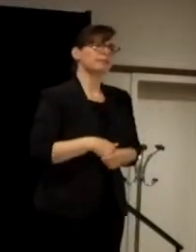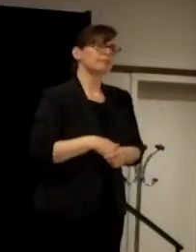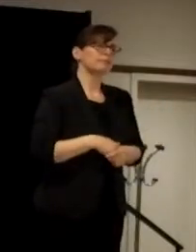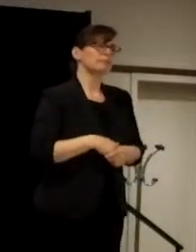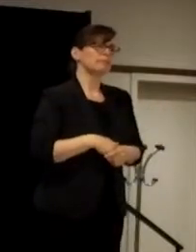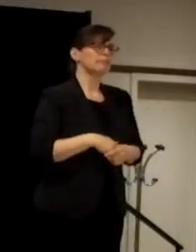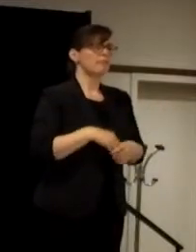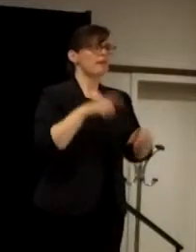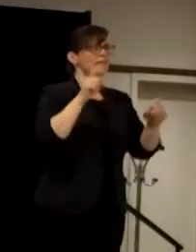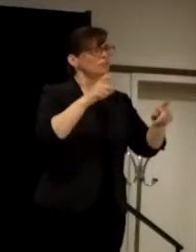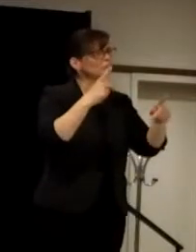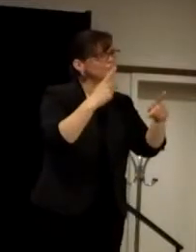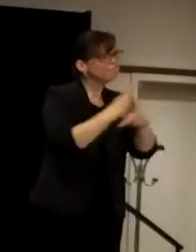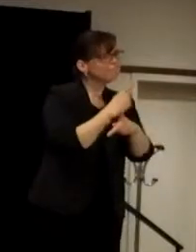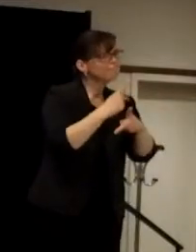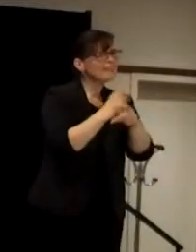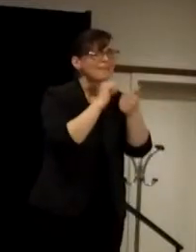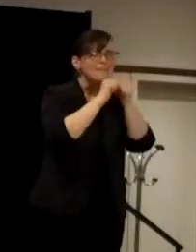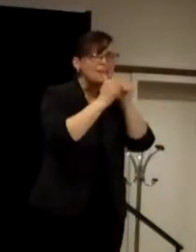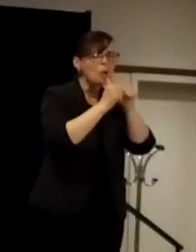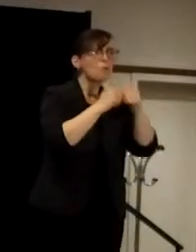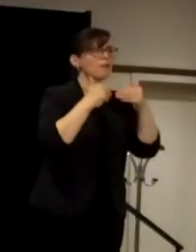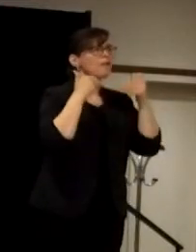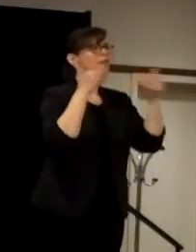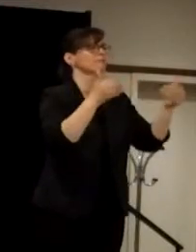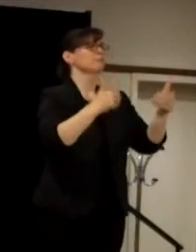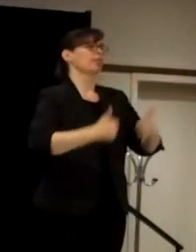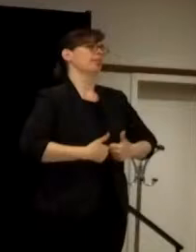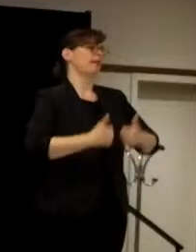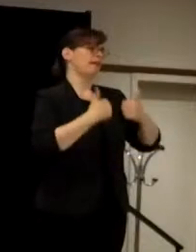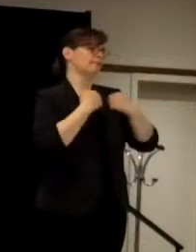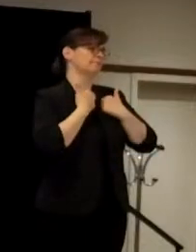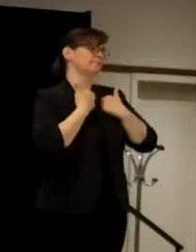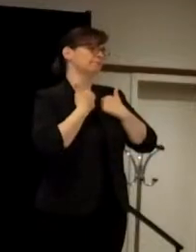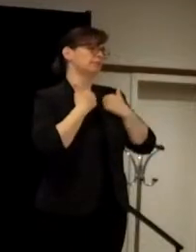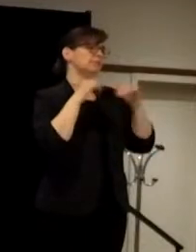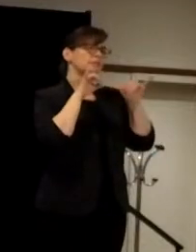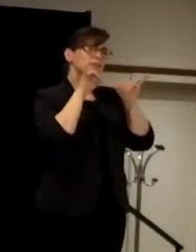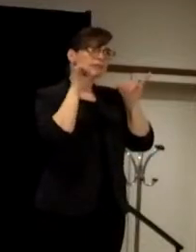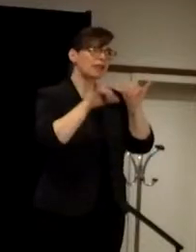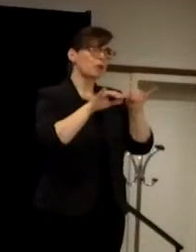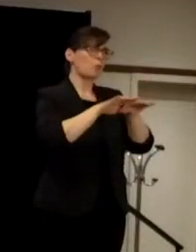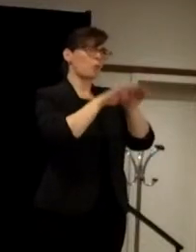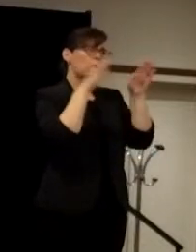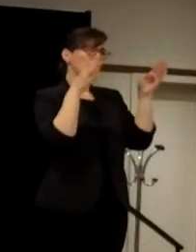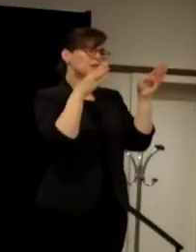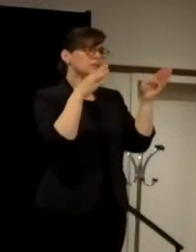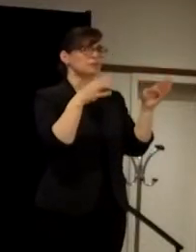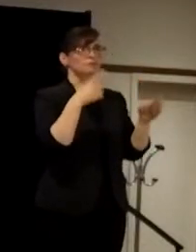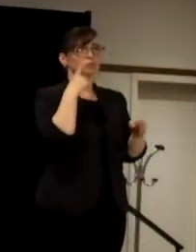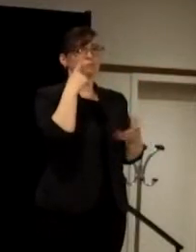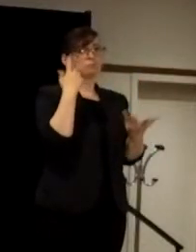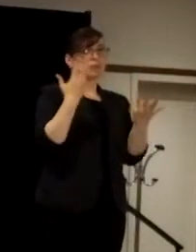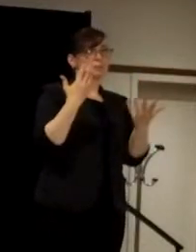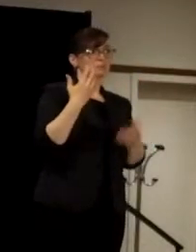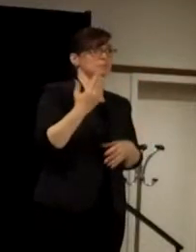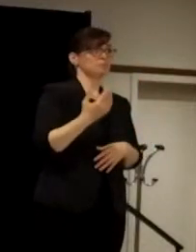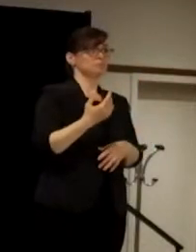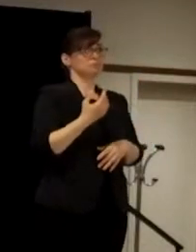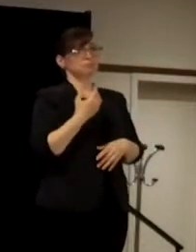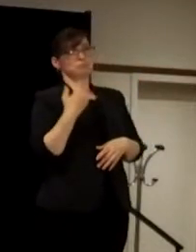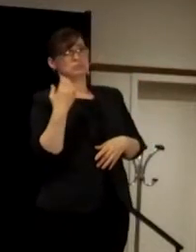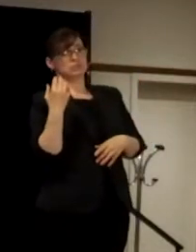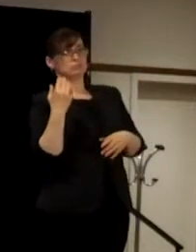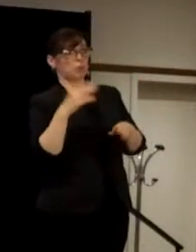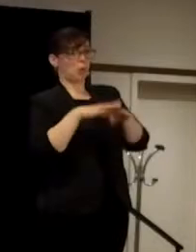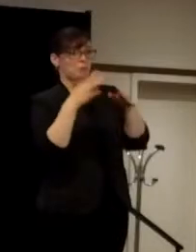have to assess that. We're staying open on Saturdays so that when there's athletic events, or I